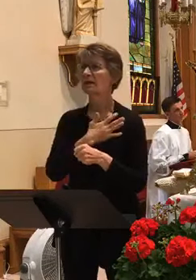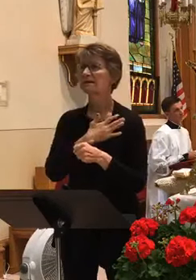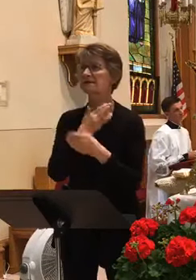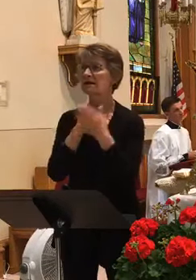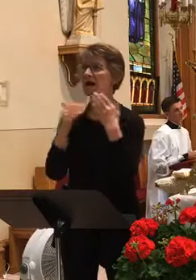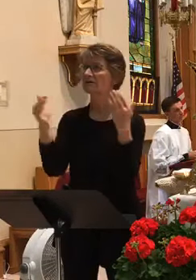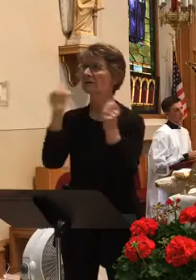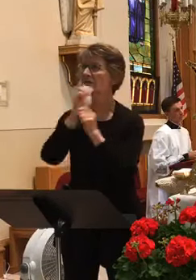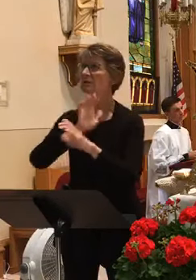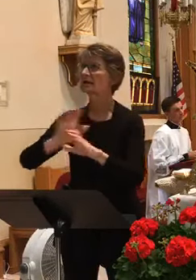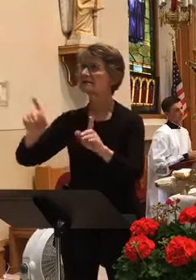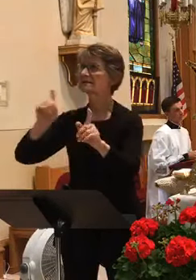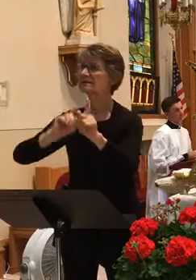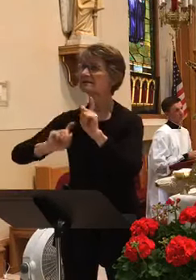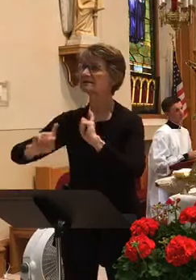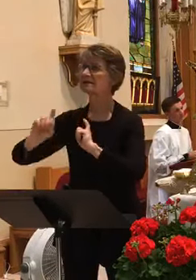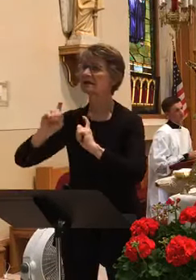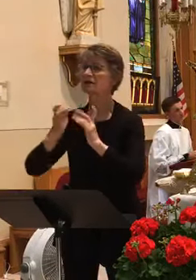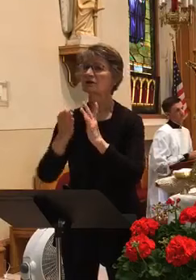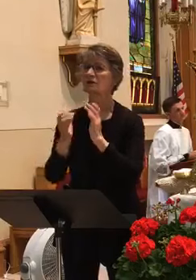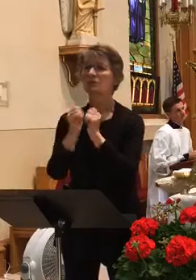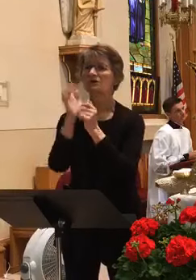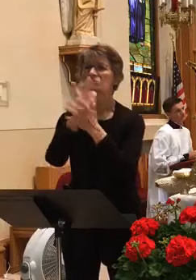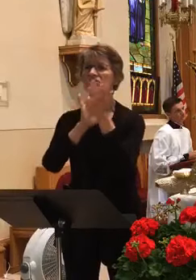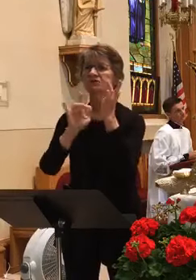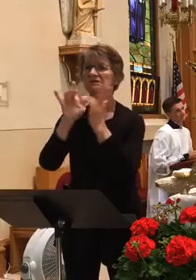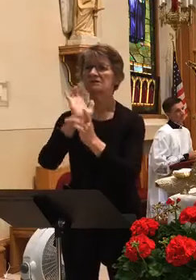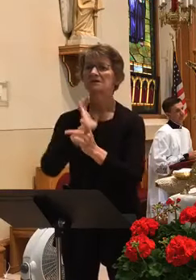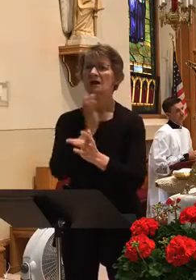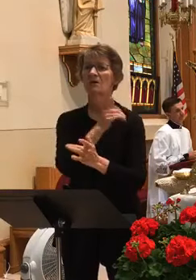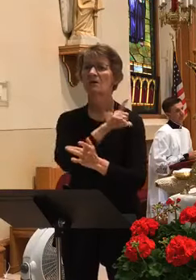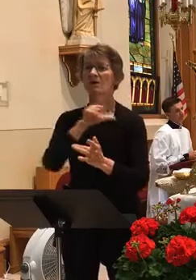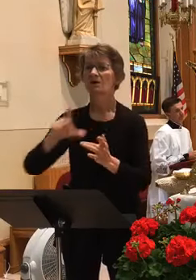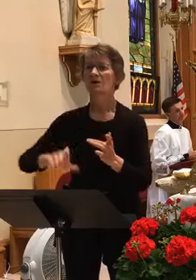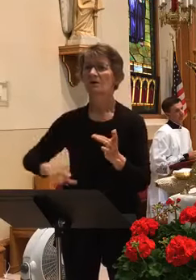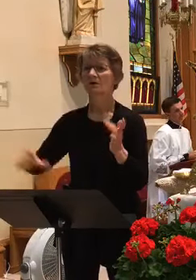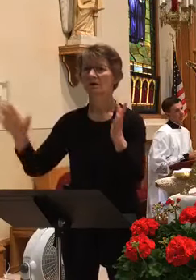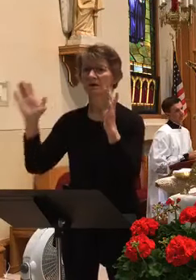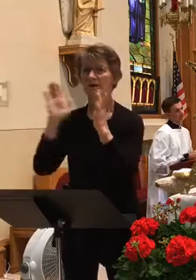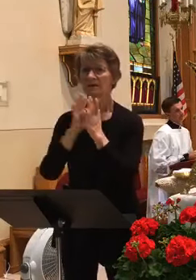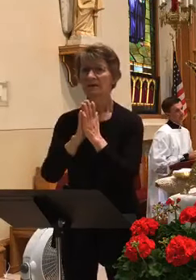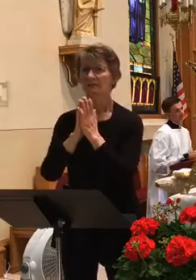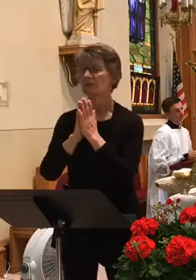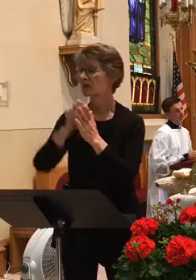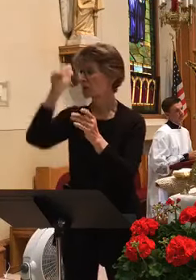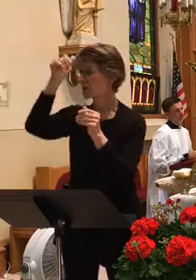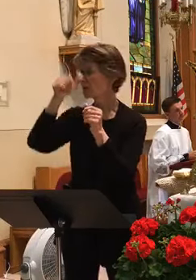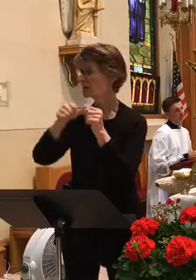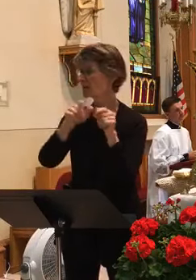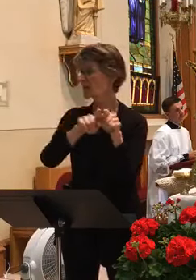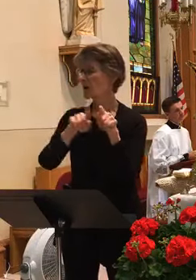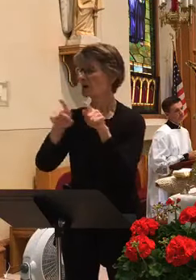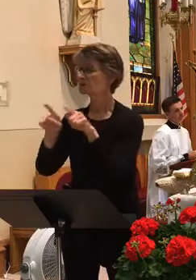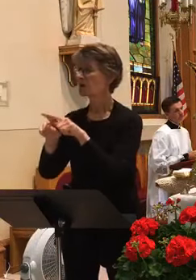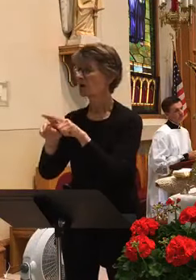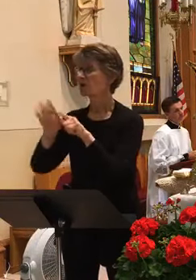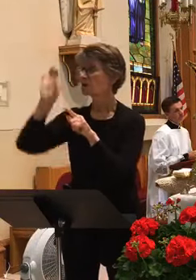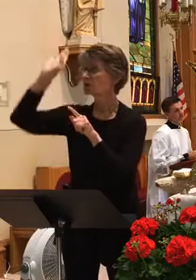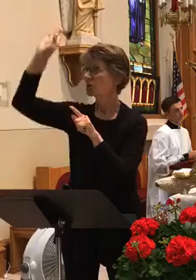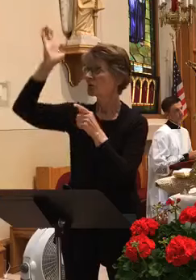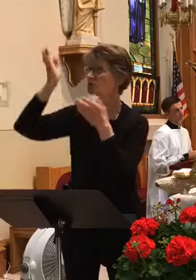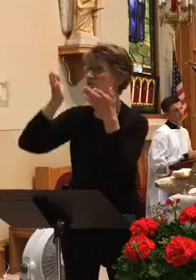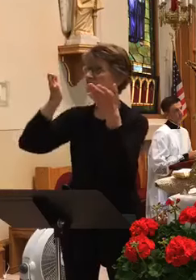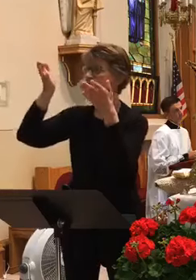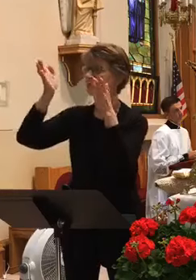blessing, through Christ our Lord. Amen. Remember also, Lord, your